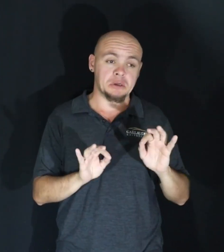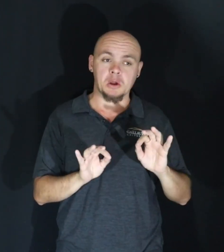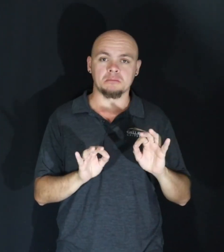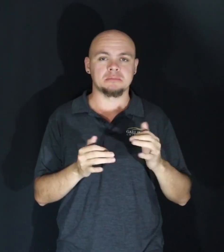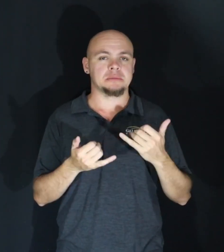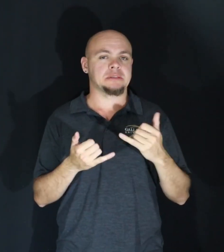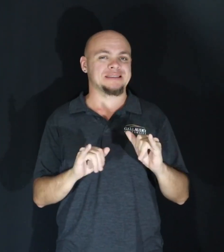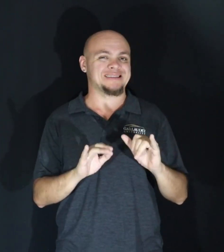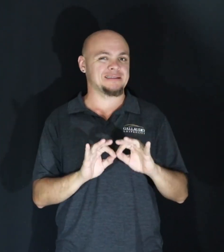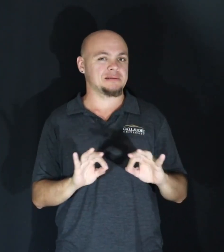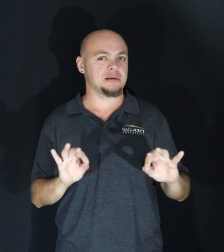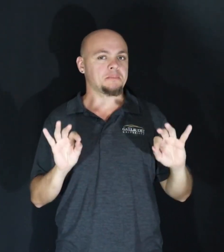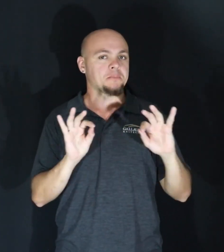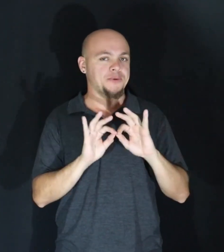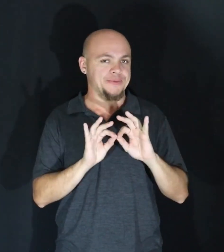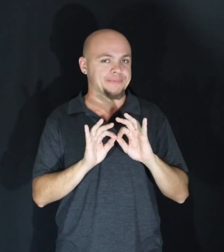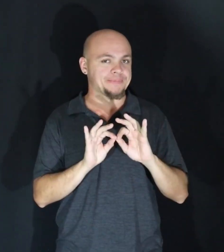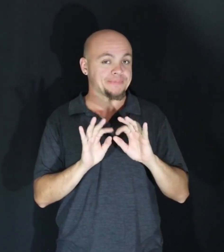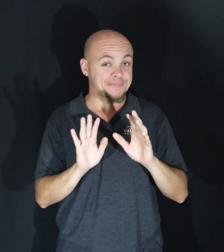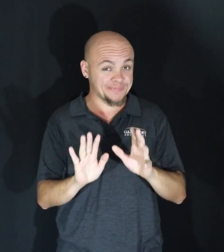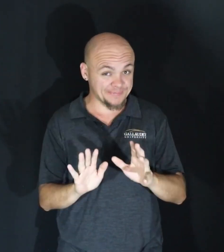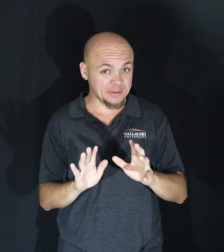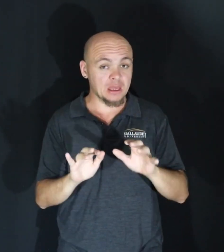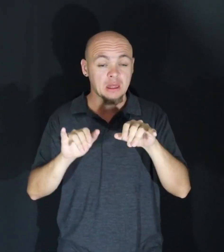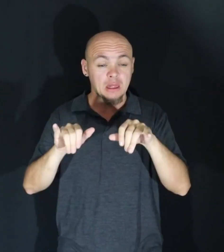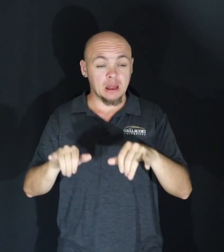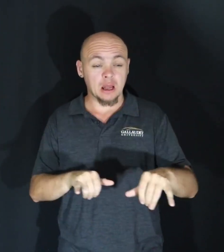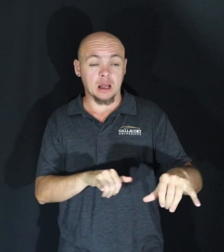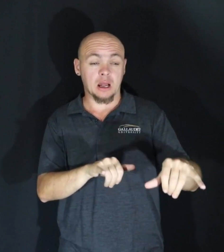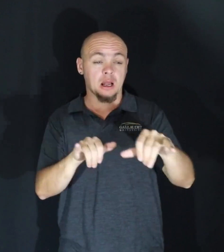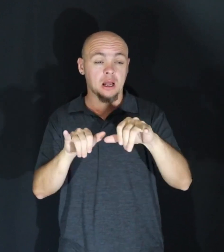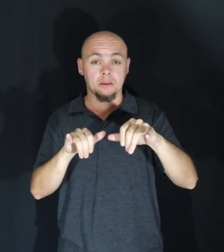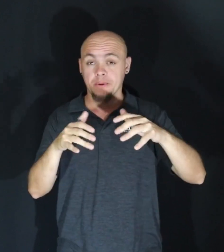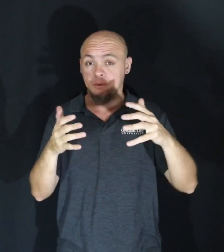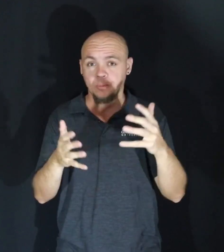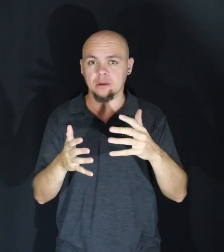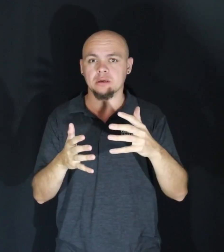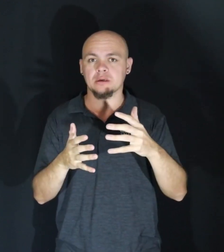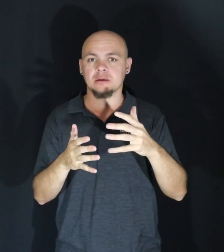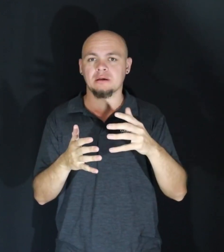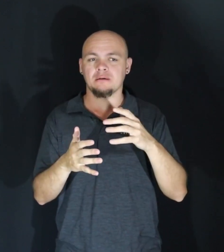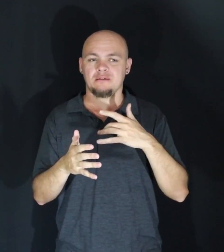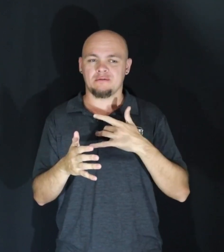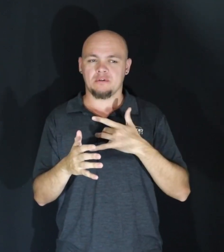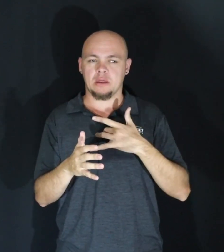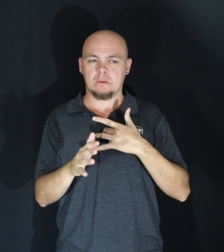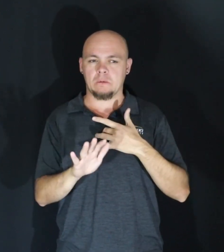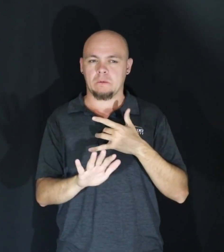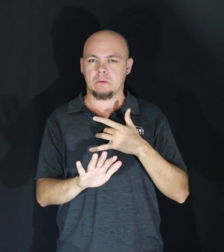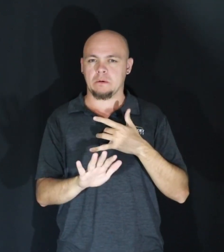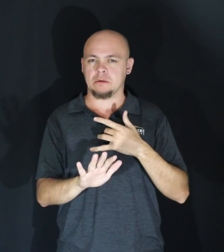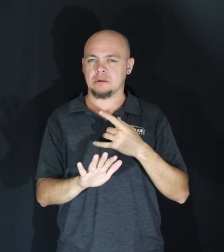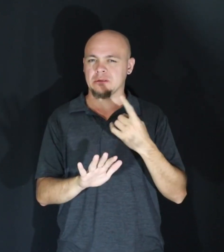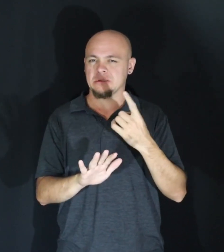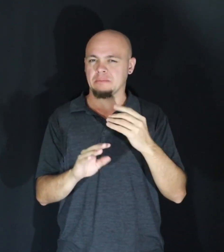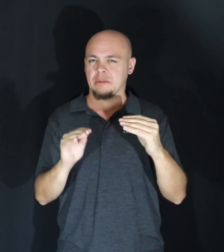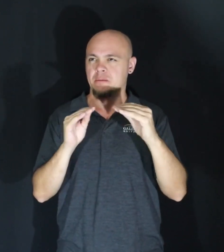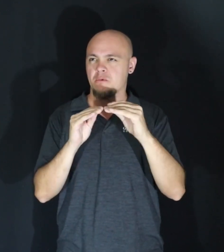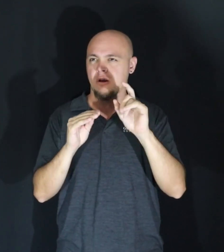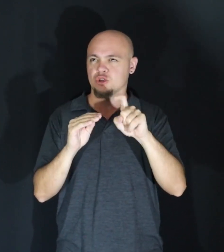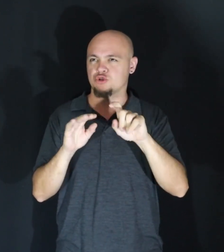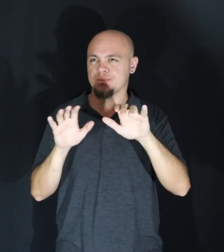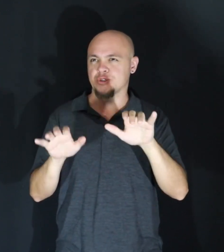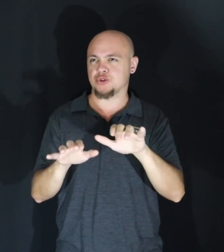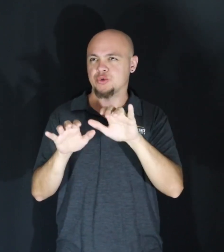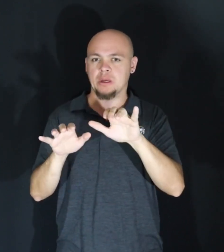less important. What they all have in common is that nagging feeling that you're meant for something more.